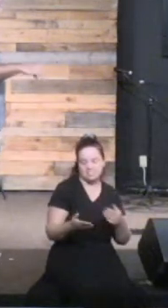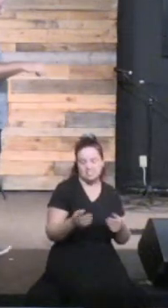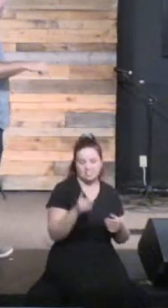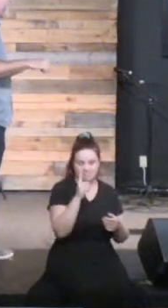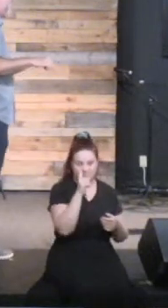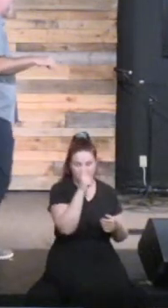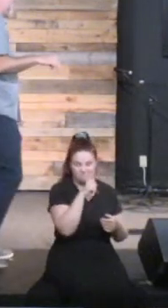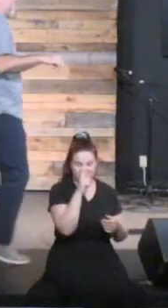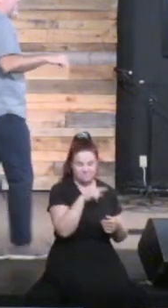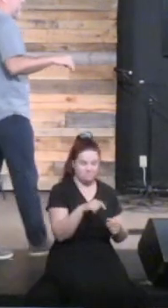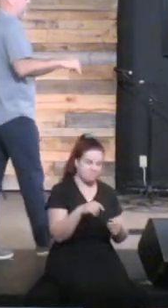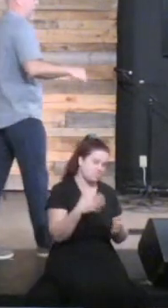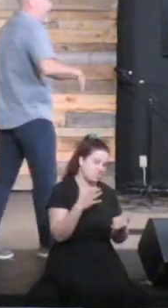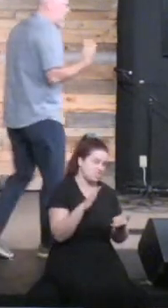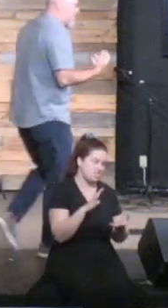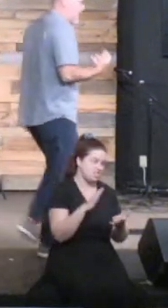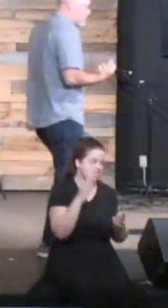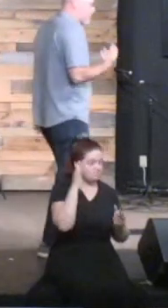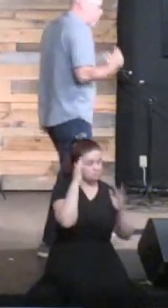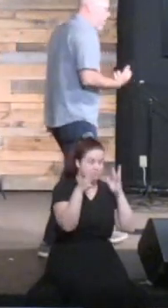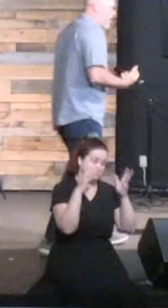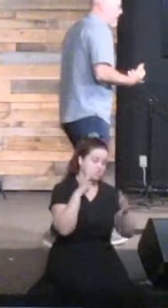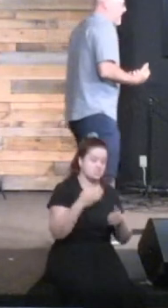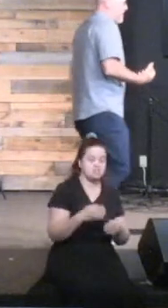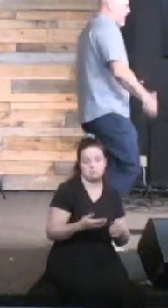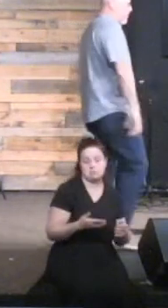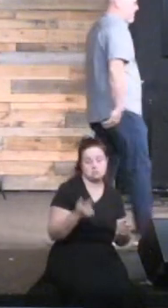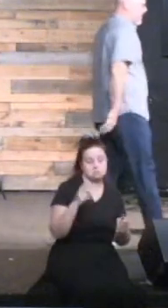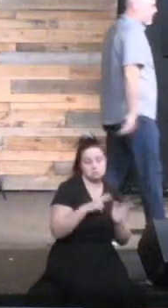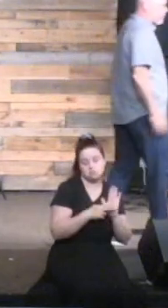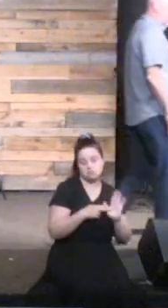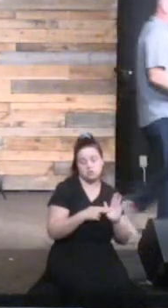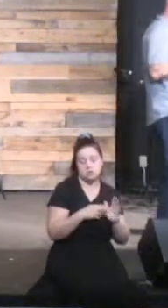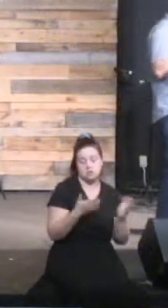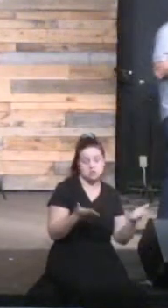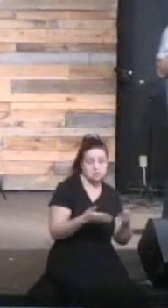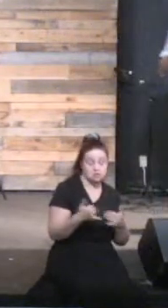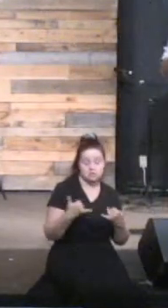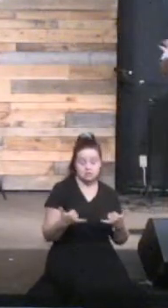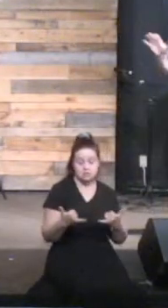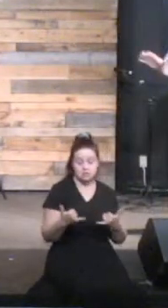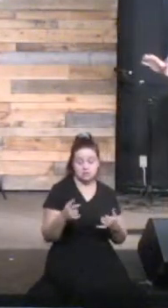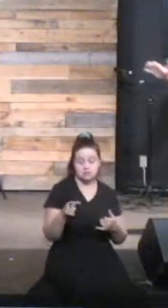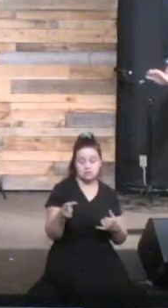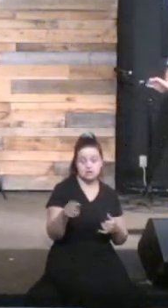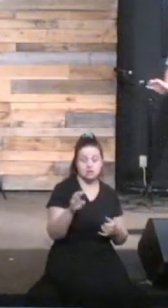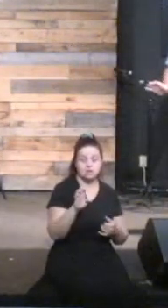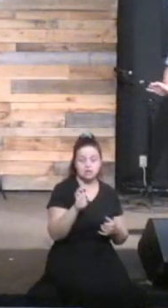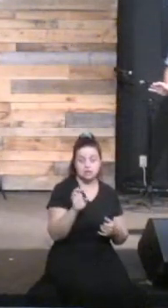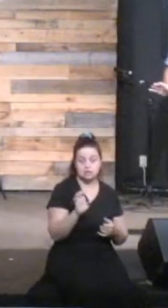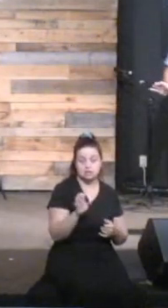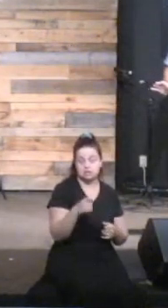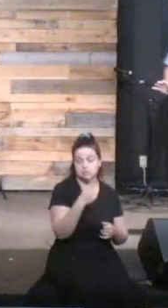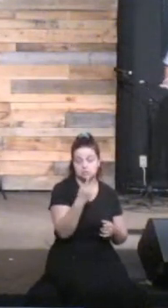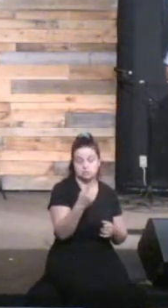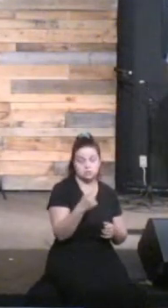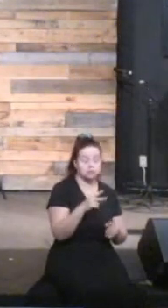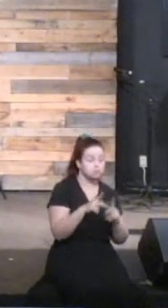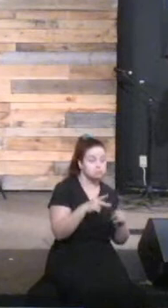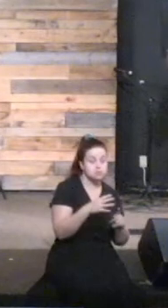Now Enoch was one that when they spoke they spoke in reverent hushes